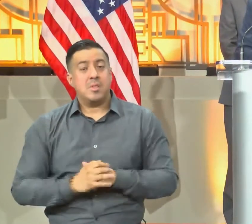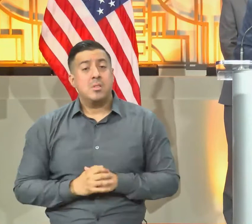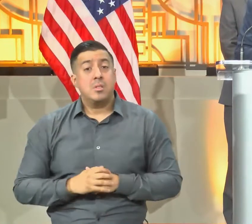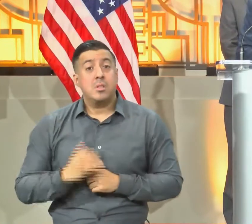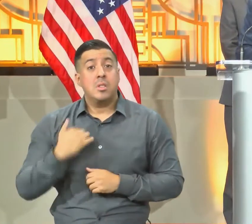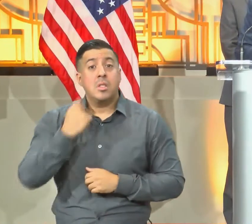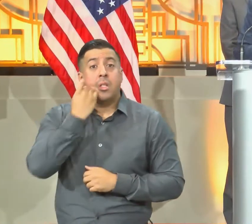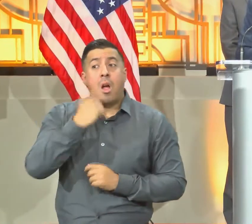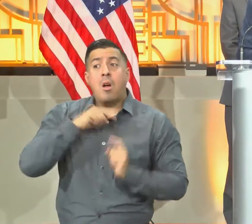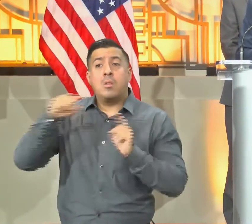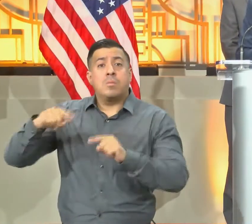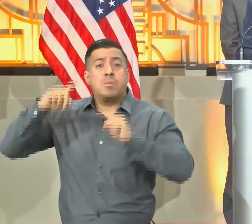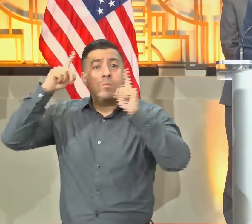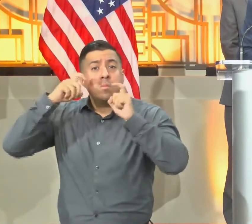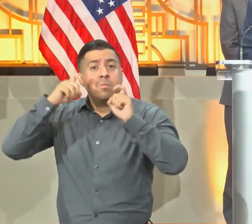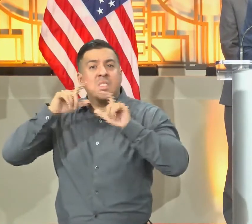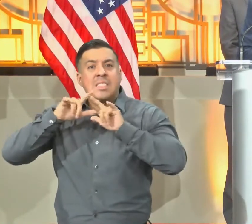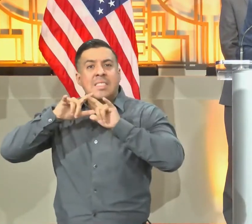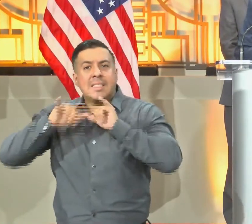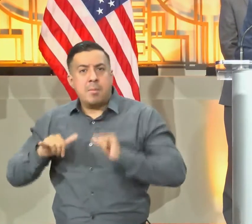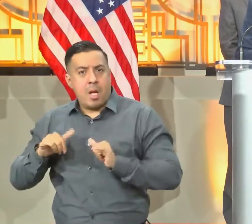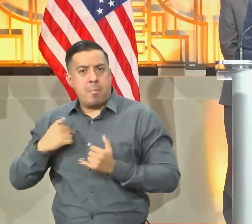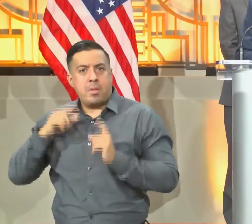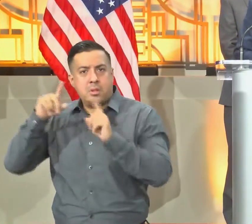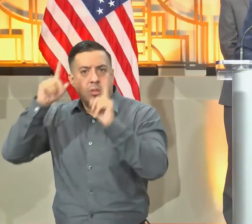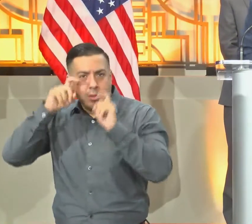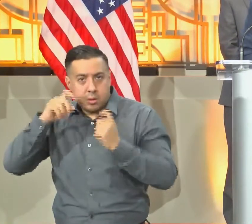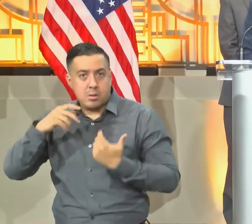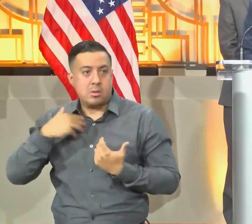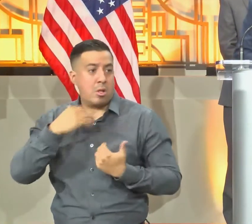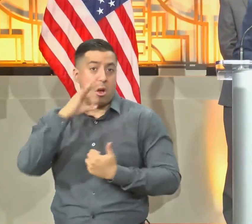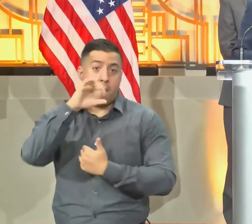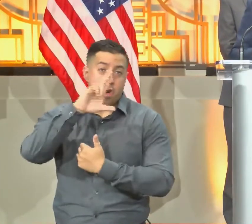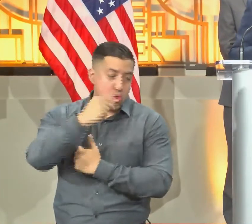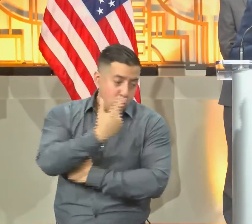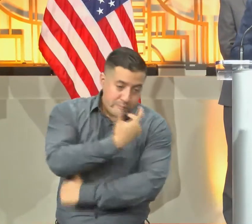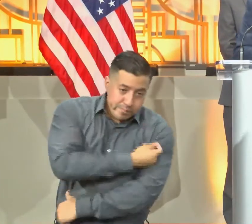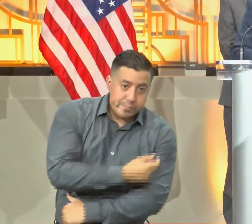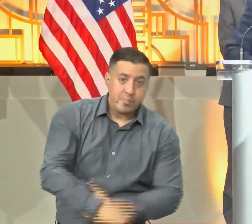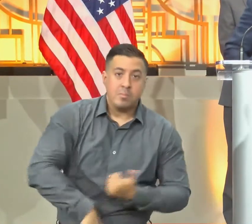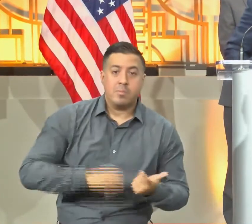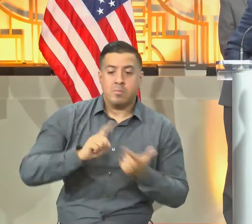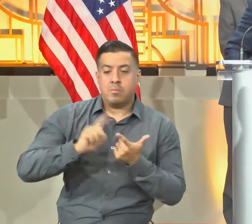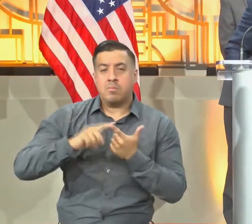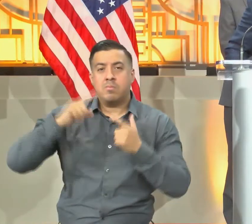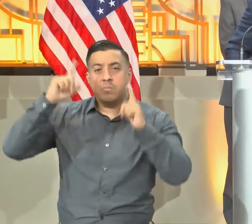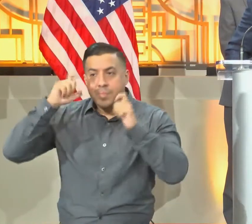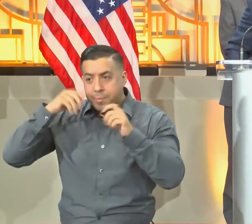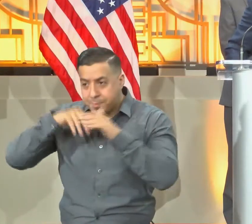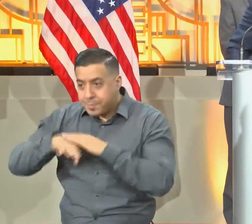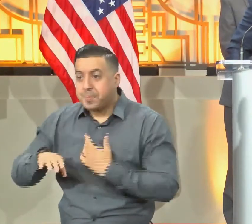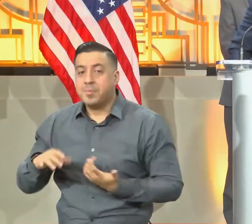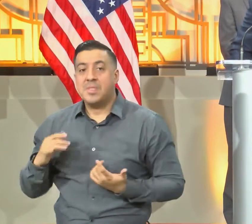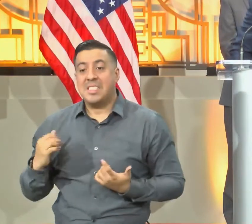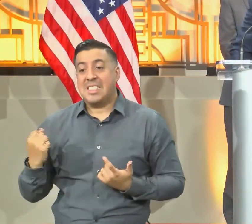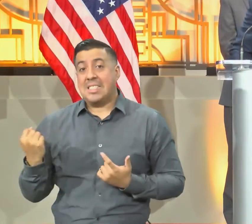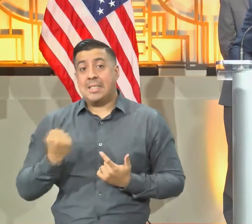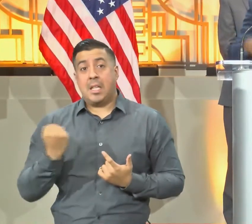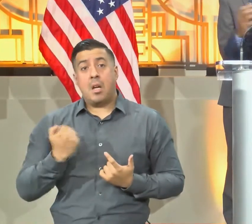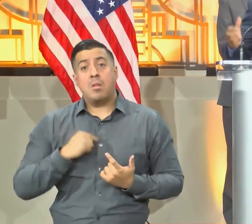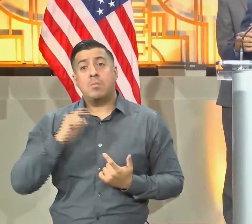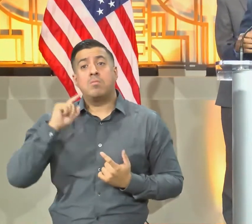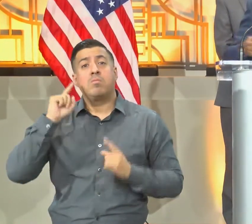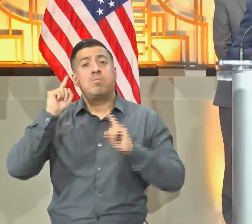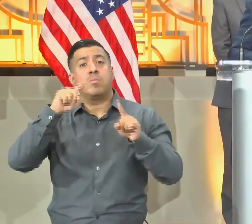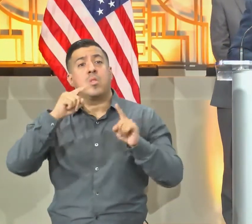got tested all on the same day. So I got my flu shot, and I got tested, and then on Saturday when I was out with the